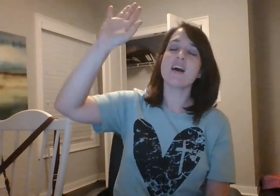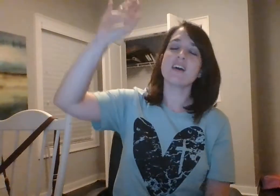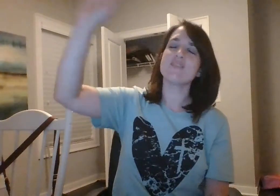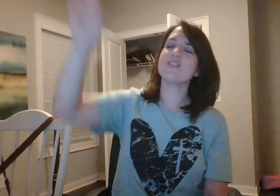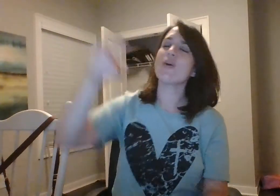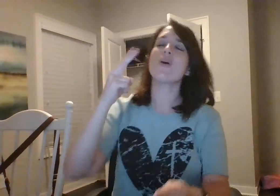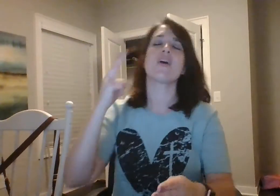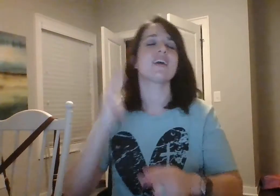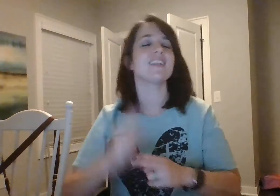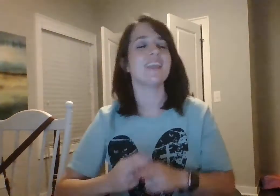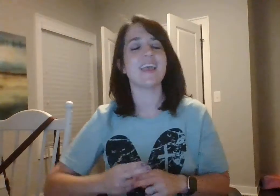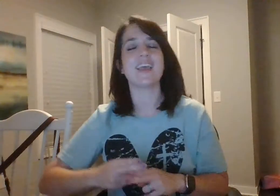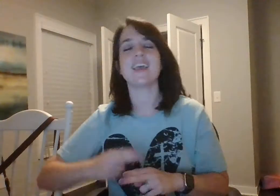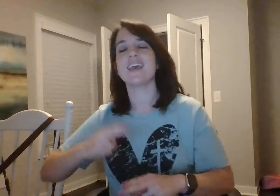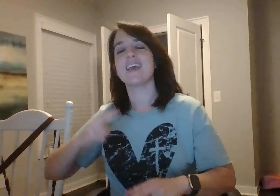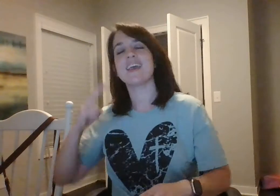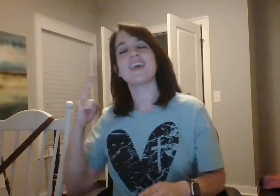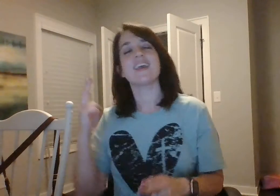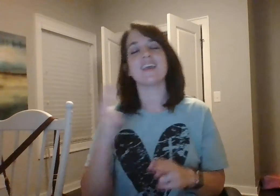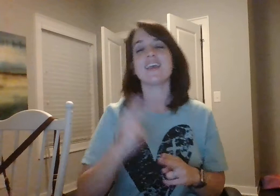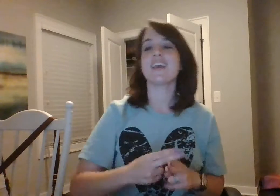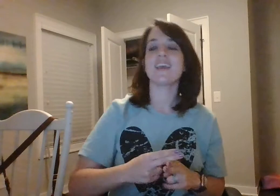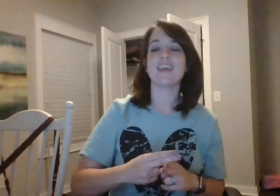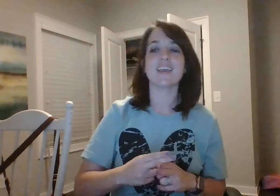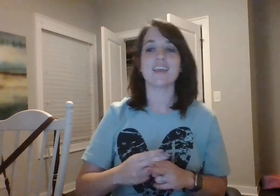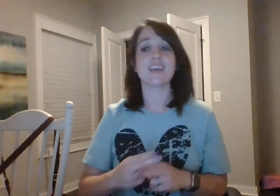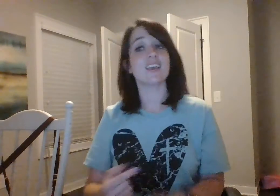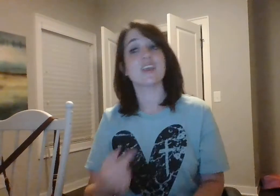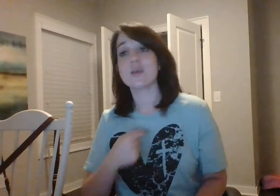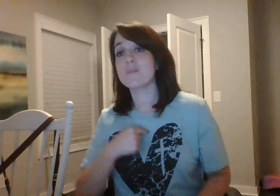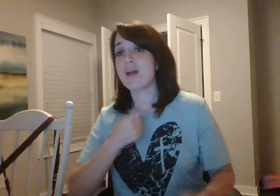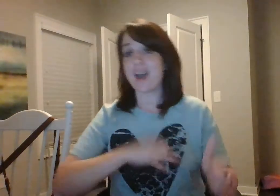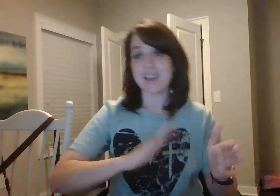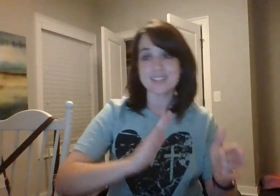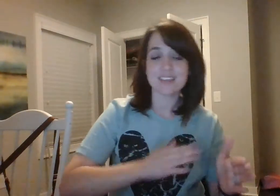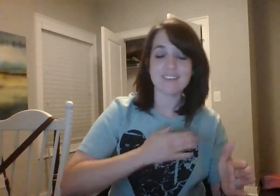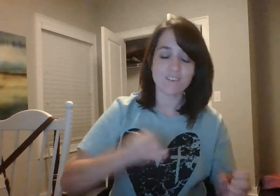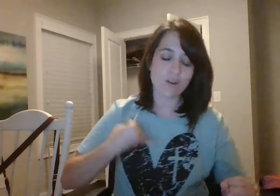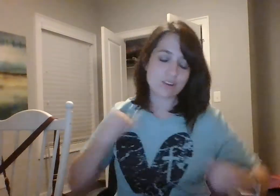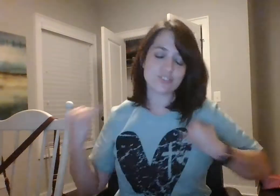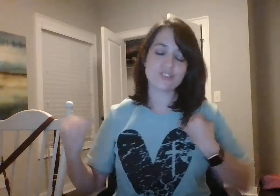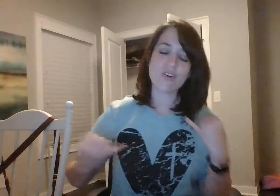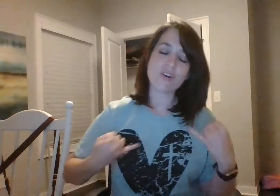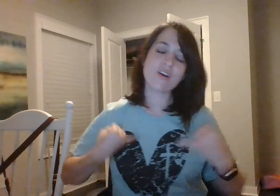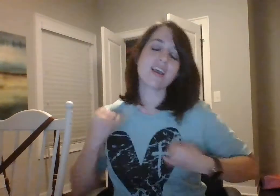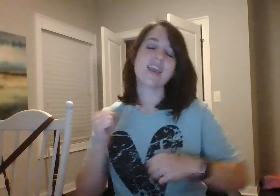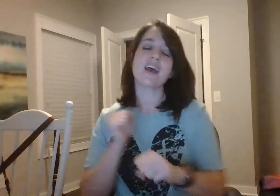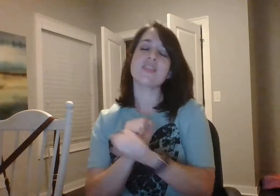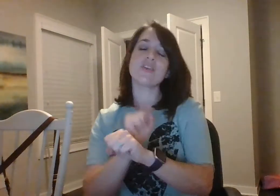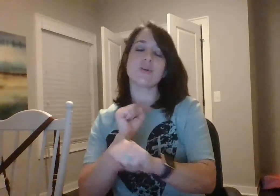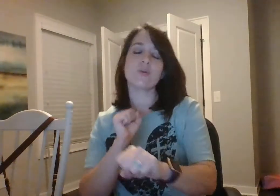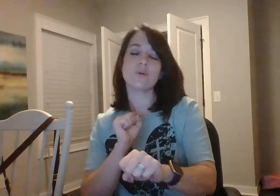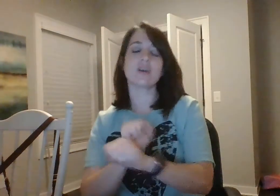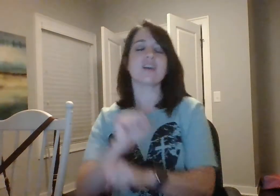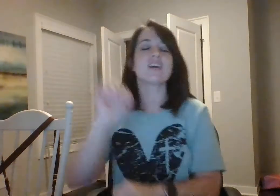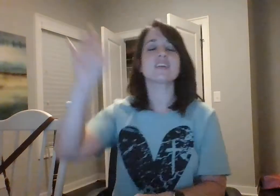your name. I sing for joy at the work